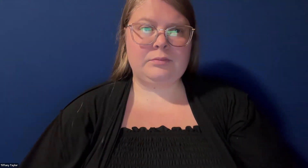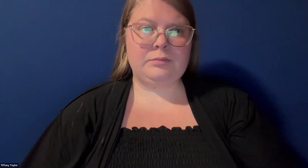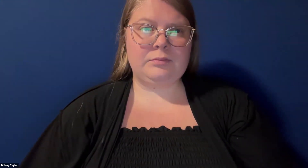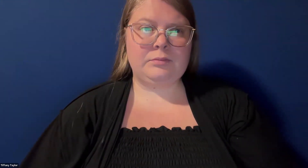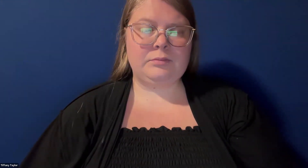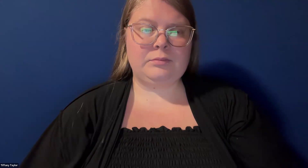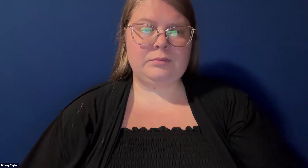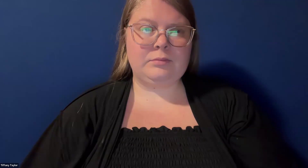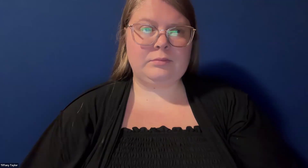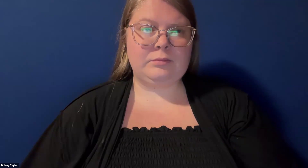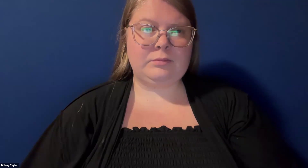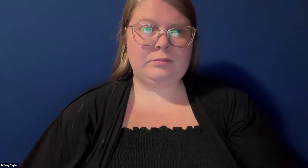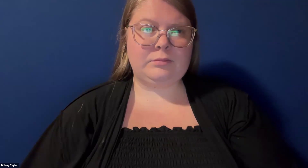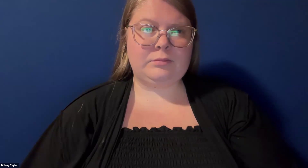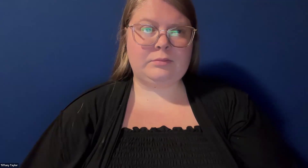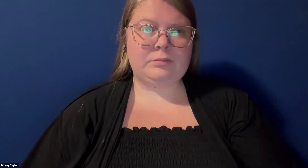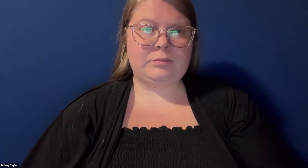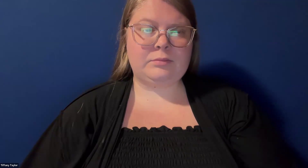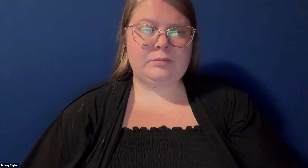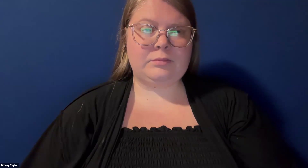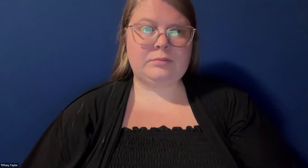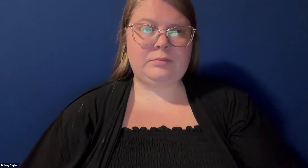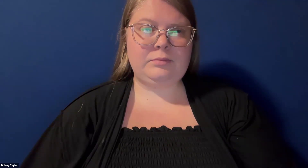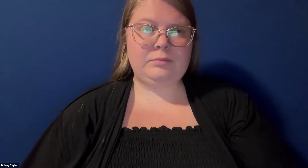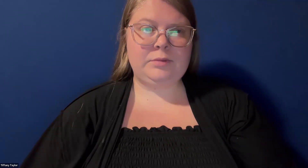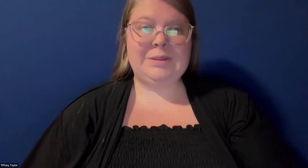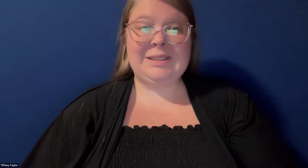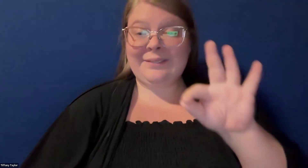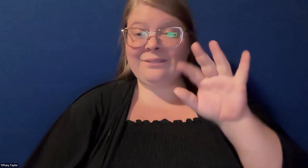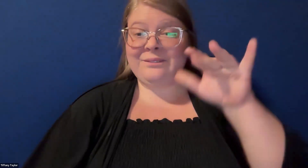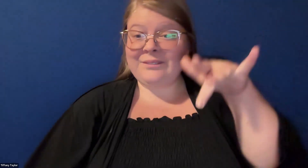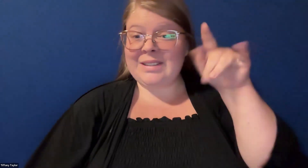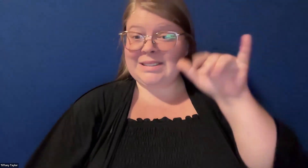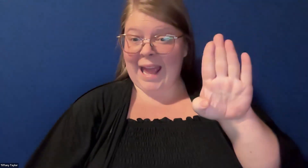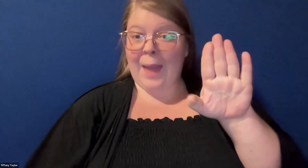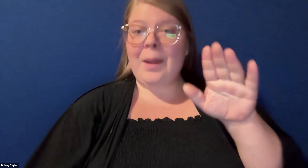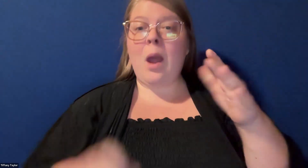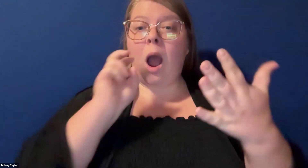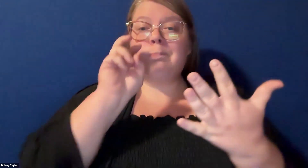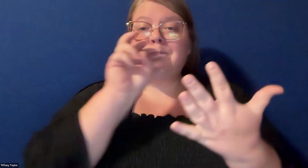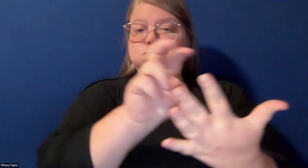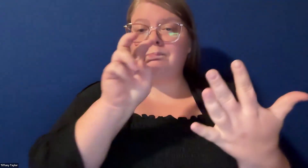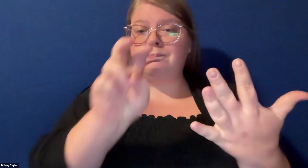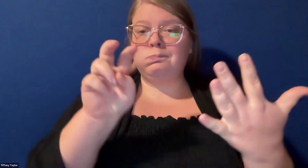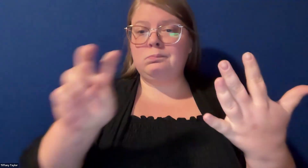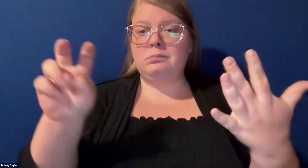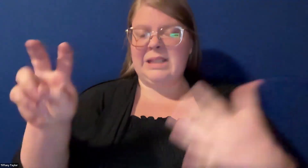I press the tab, it is actually navigate through one by one. But